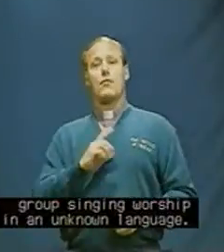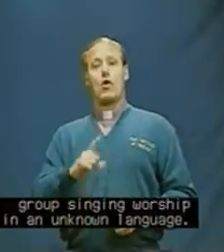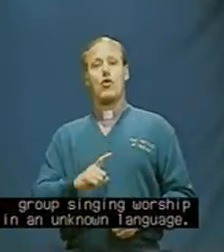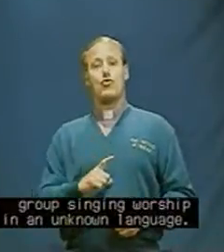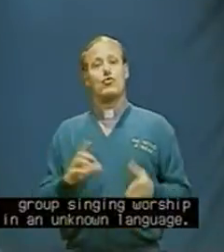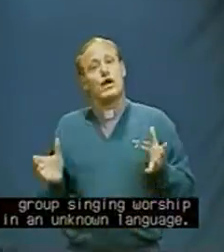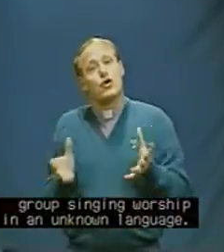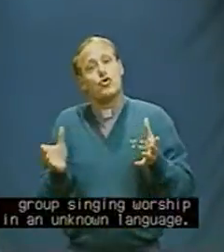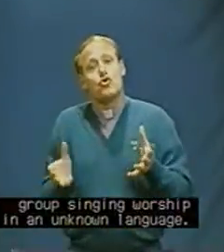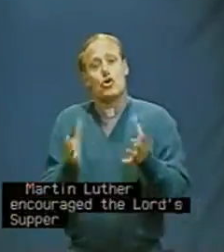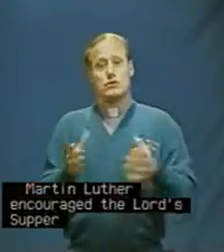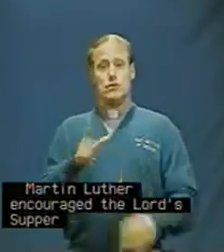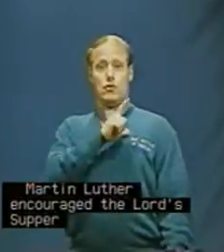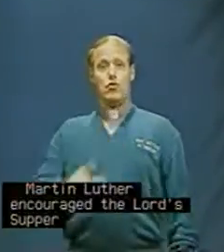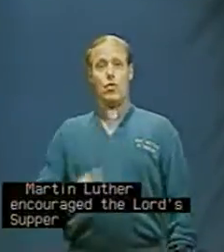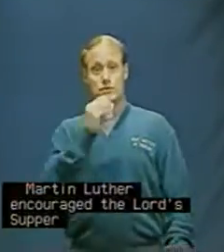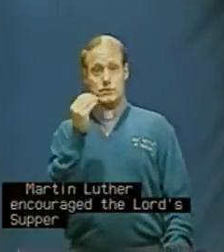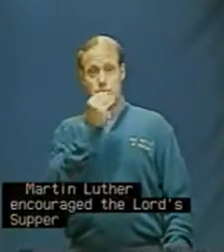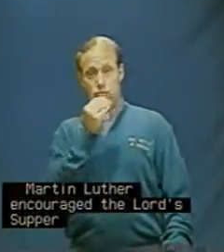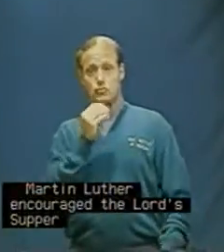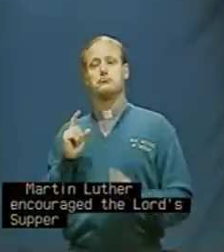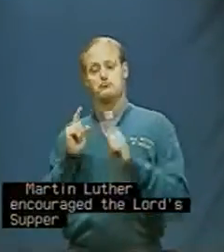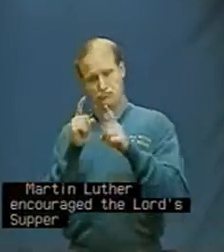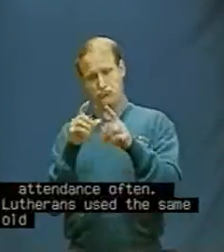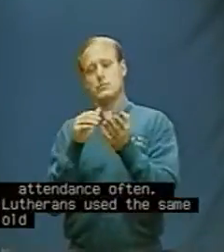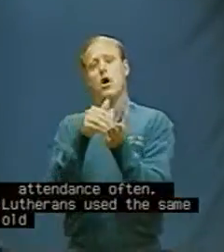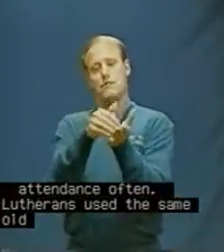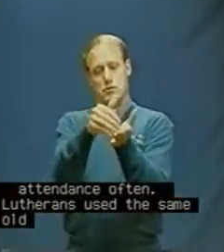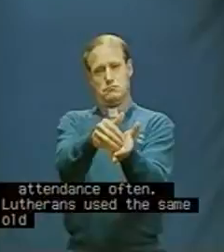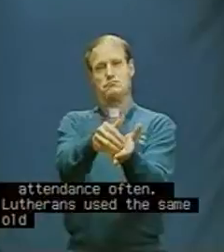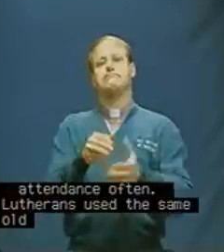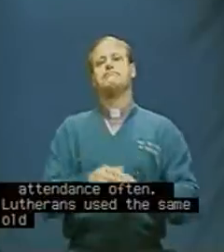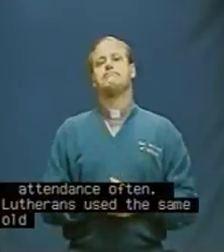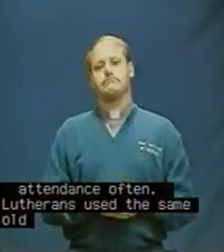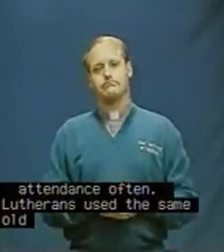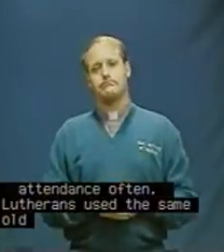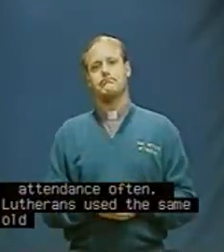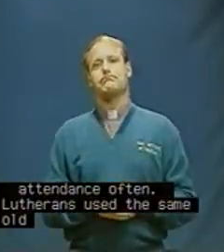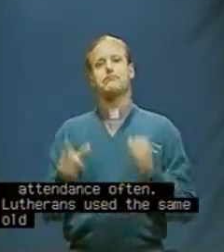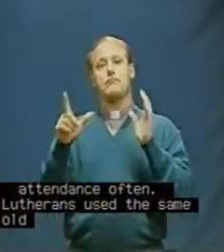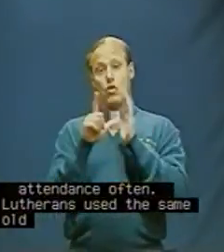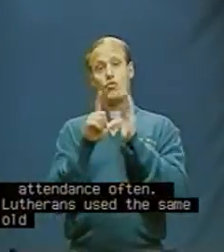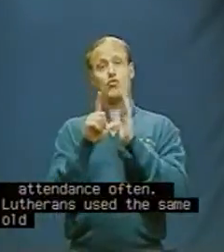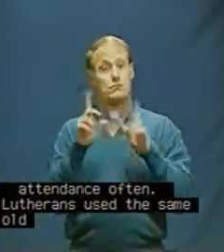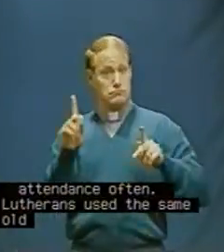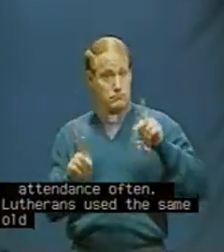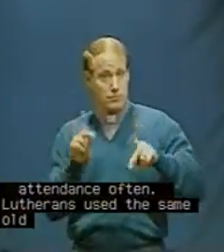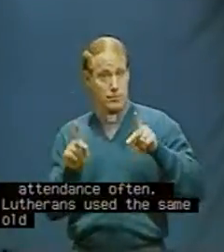group singing worship in an unknown language. Martin Luther encouraged the Lord's Supper, attendance often. Lutherans used the